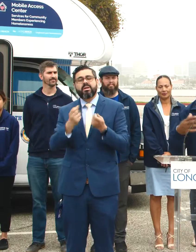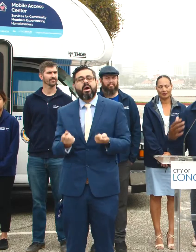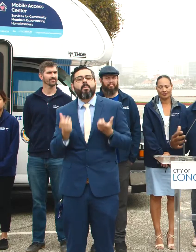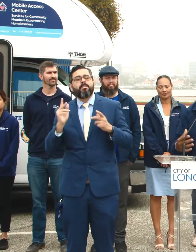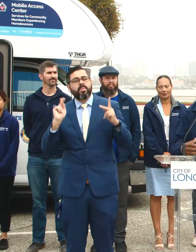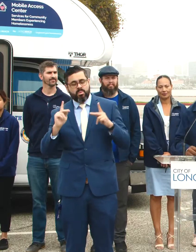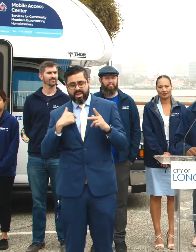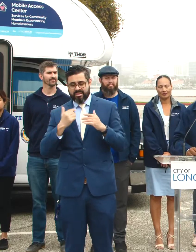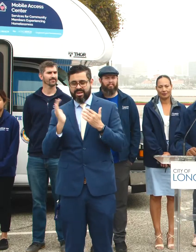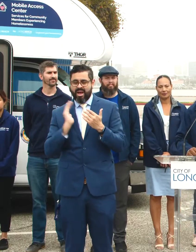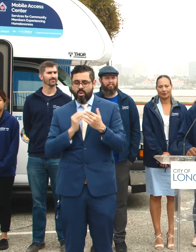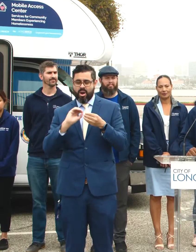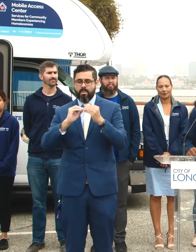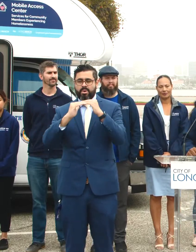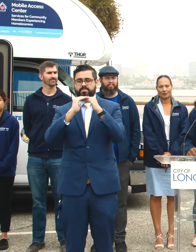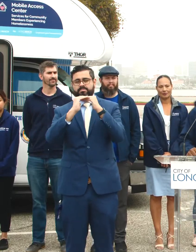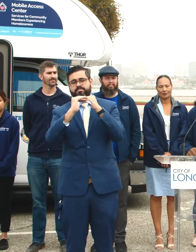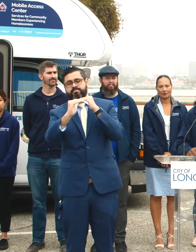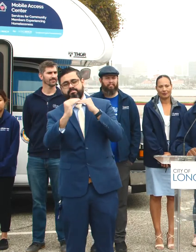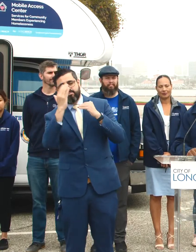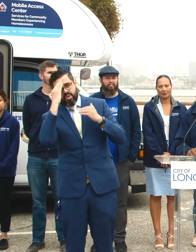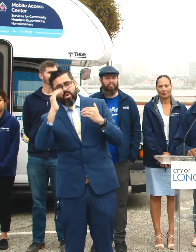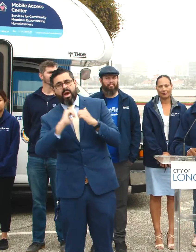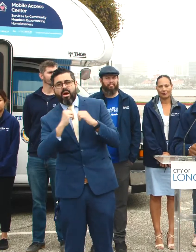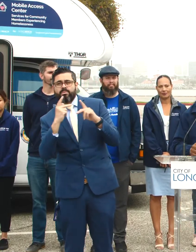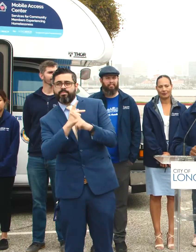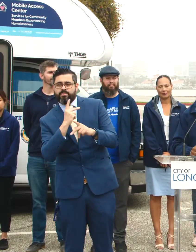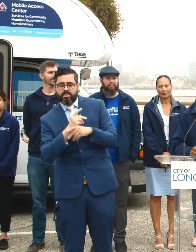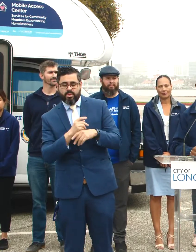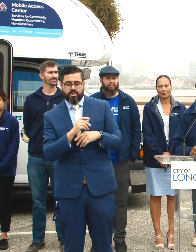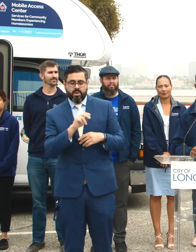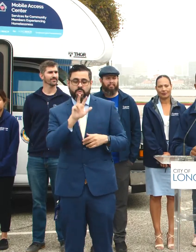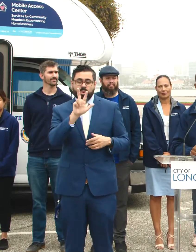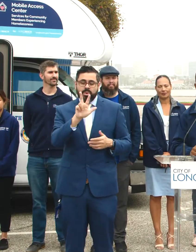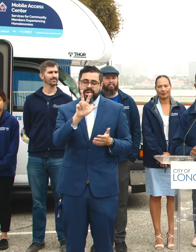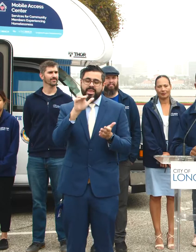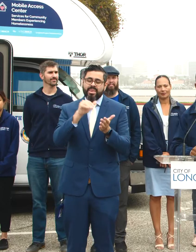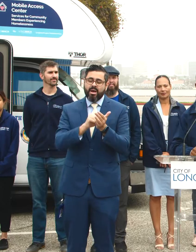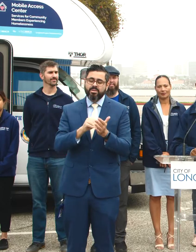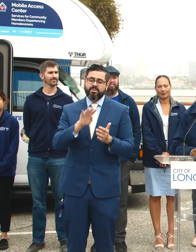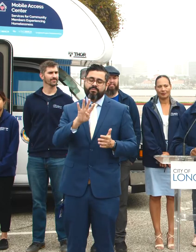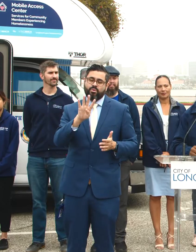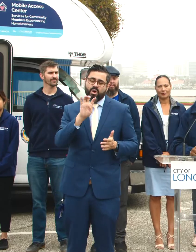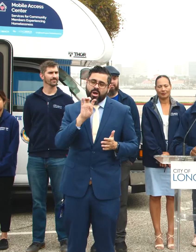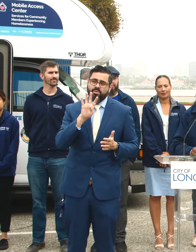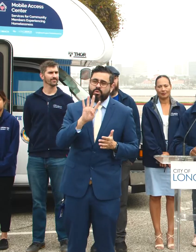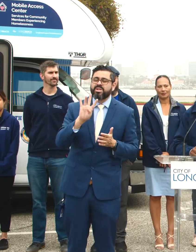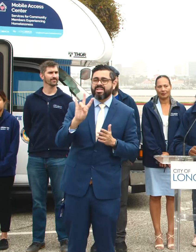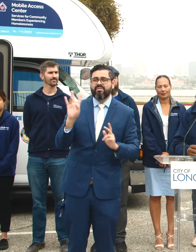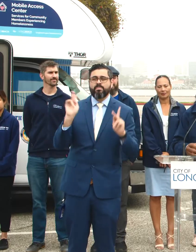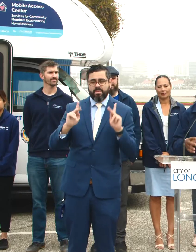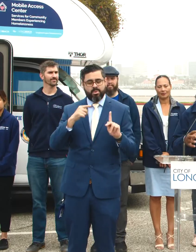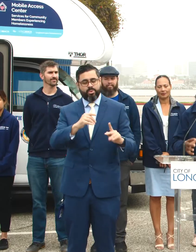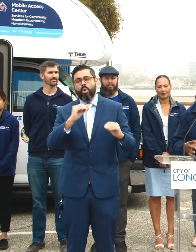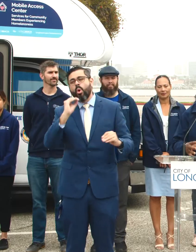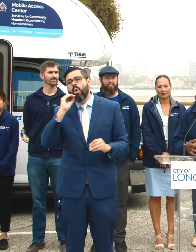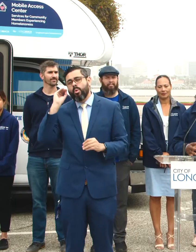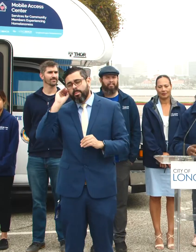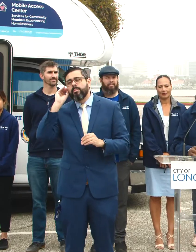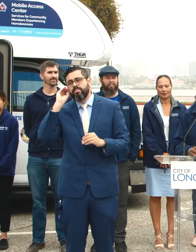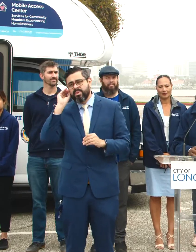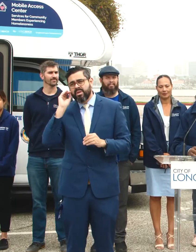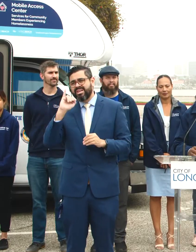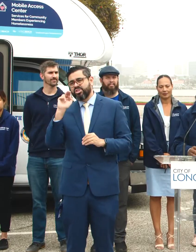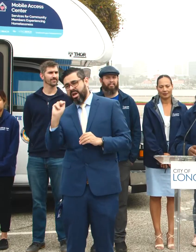forward for our work. The 2023 count identified 3,447 people experiencing homelessness in